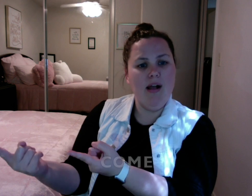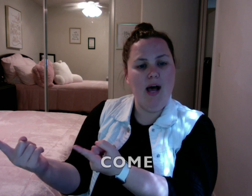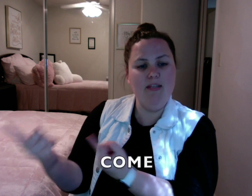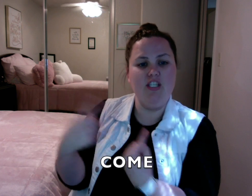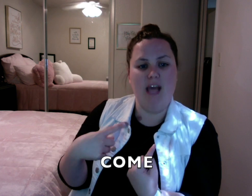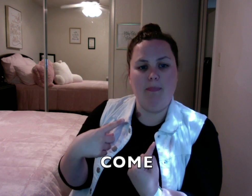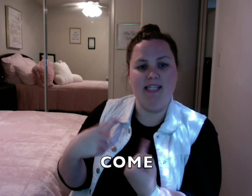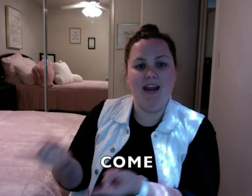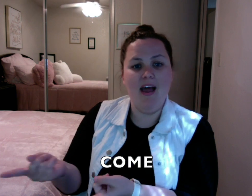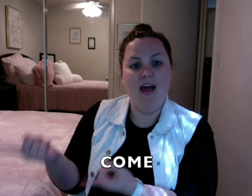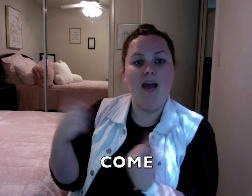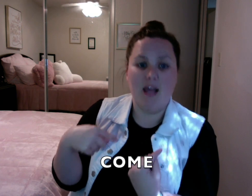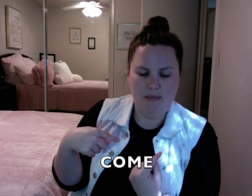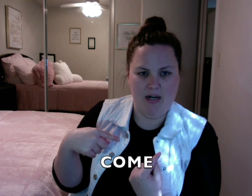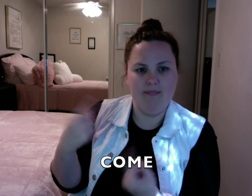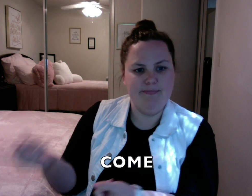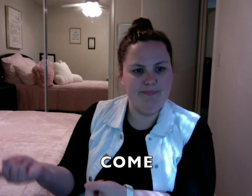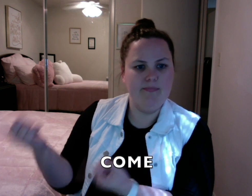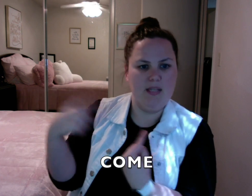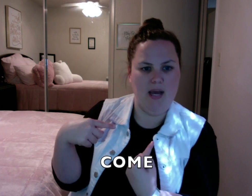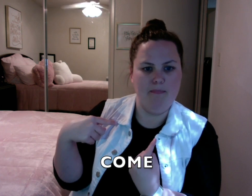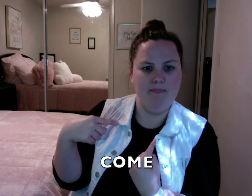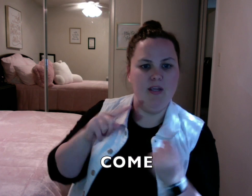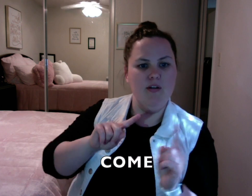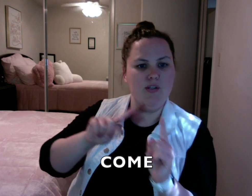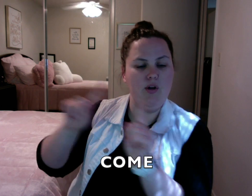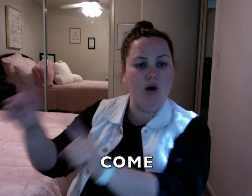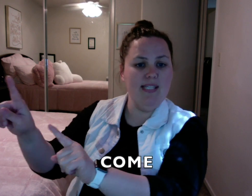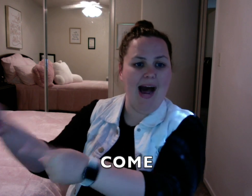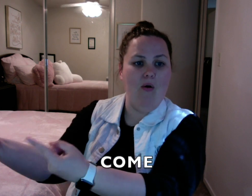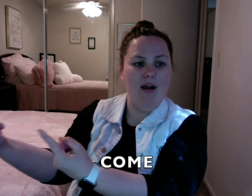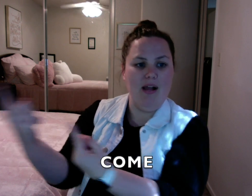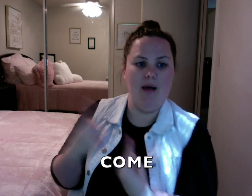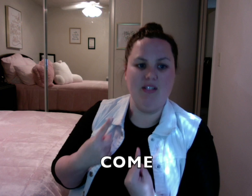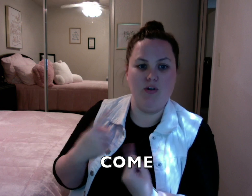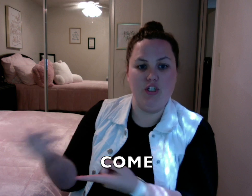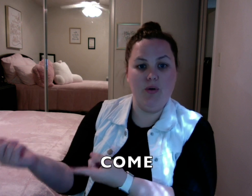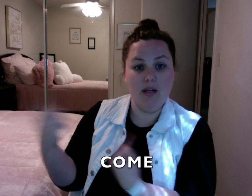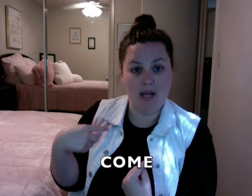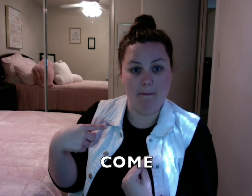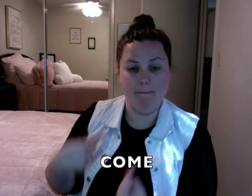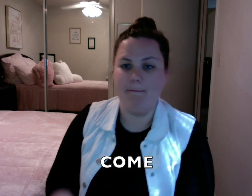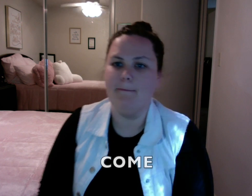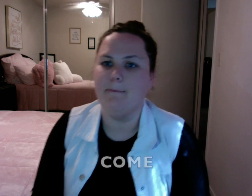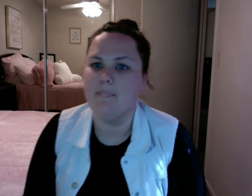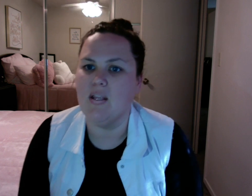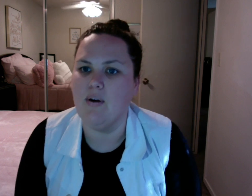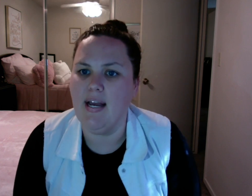Come is just the opposite. Come here, come. So go is out, come come is towards you. Come. Okay?